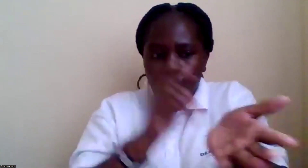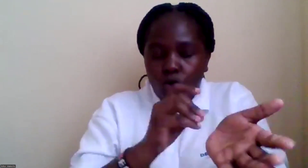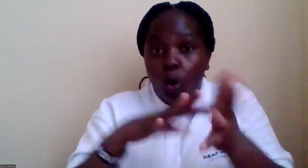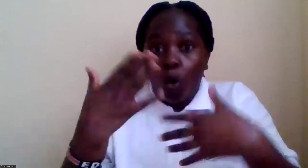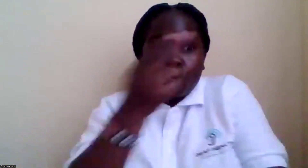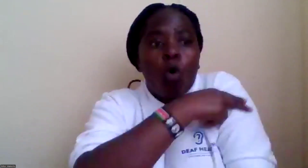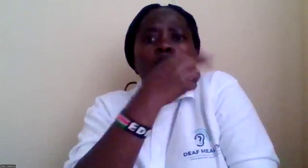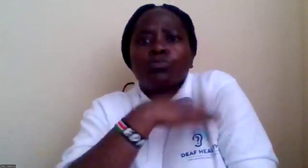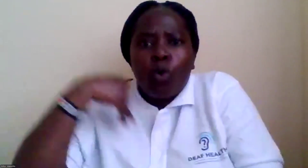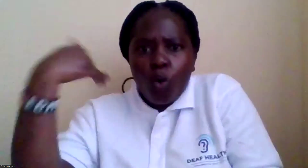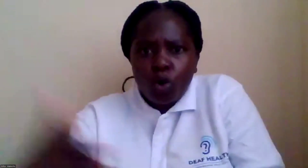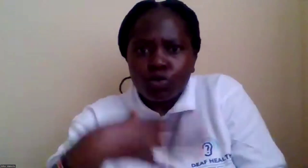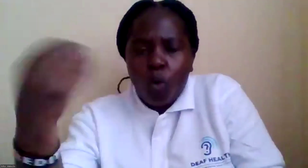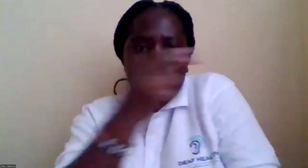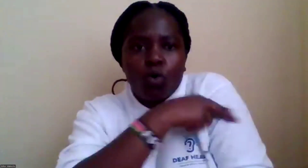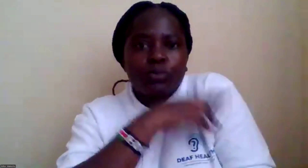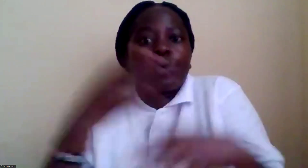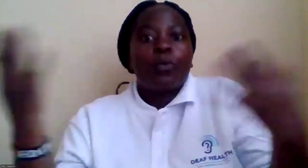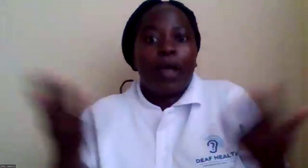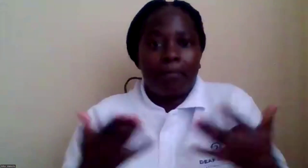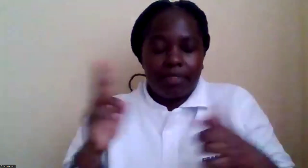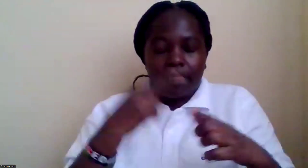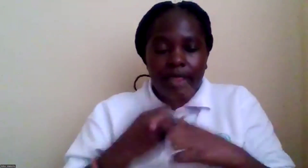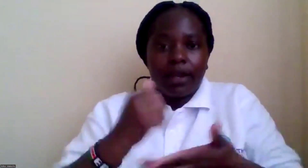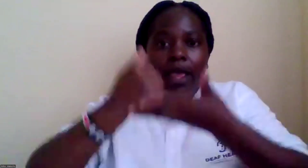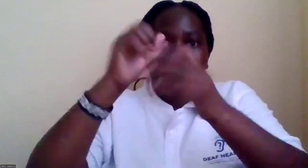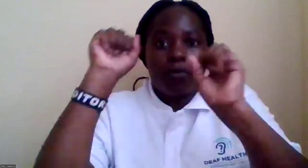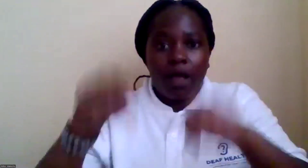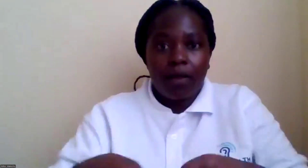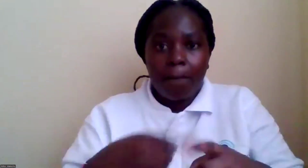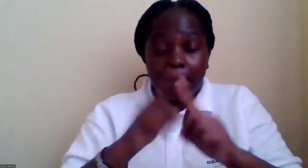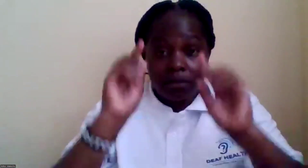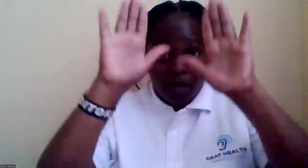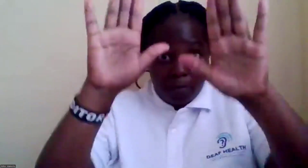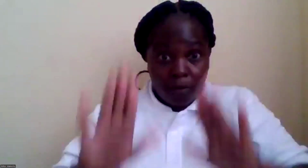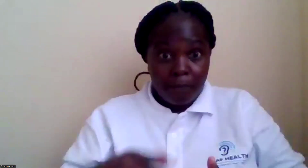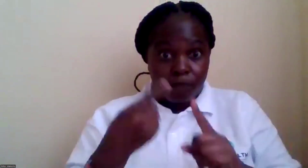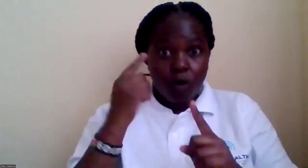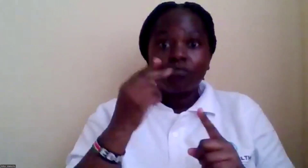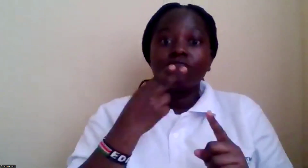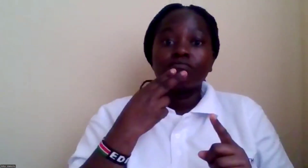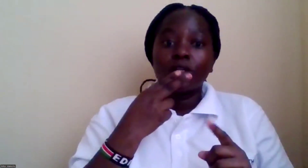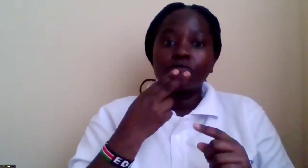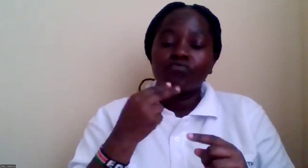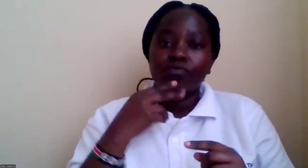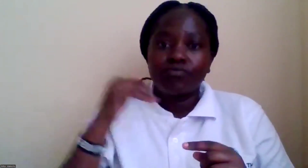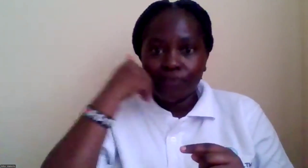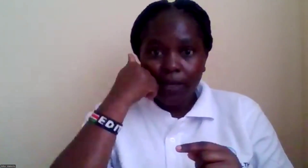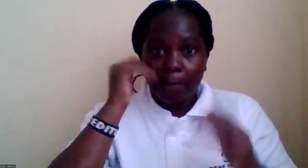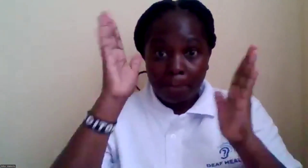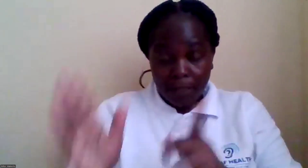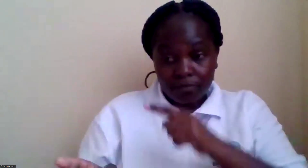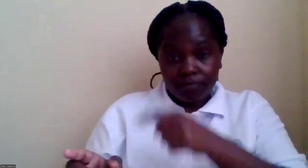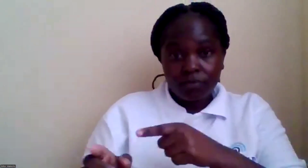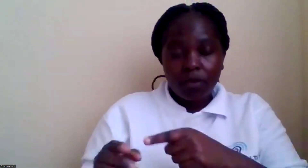a follow-up. And it's also really important for diabetic patients to ideally go to one place for